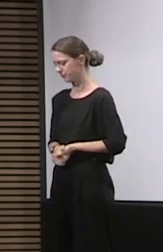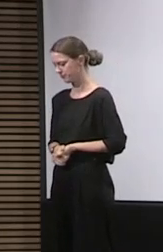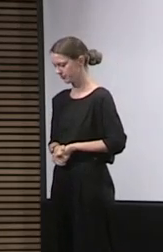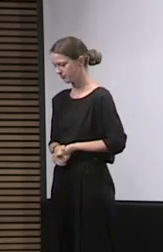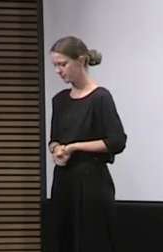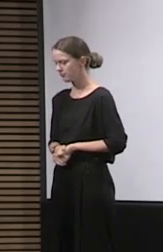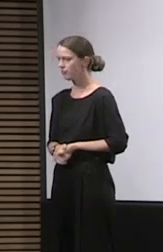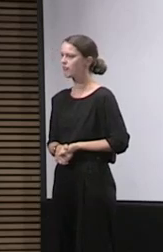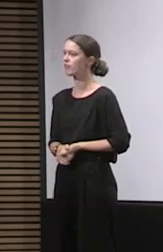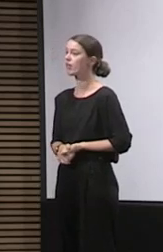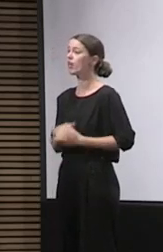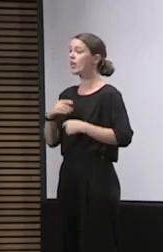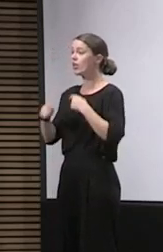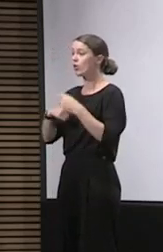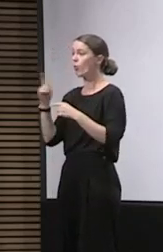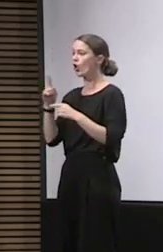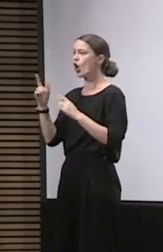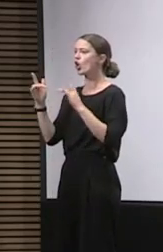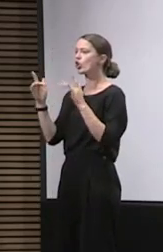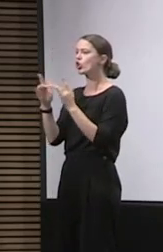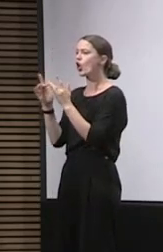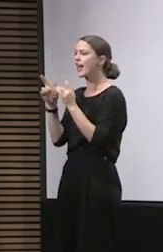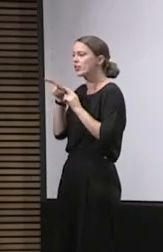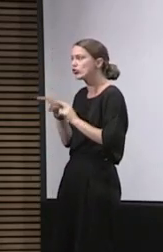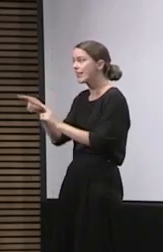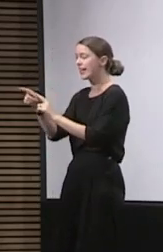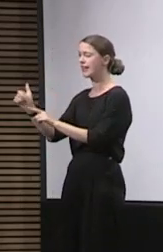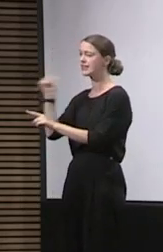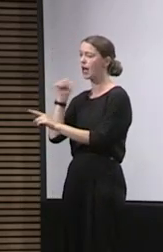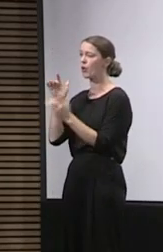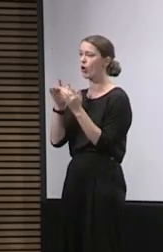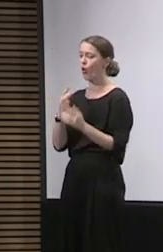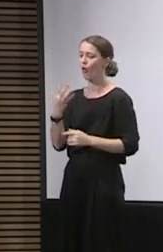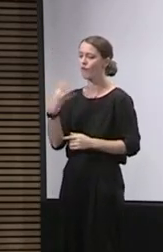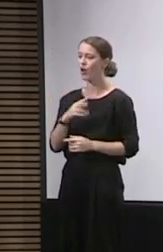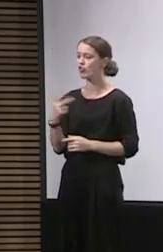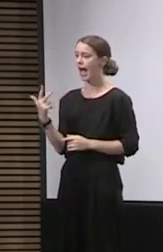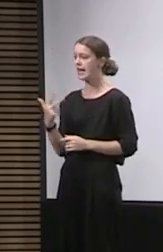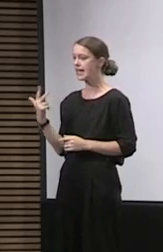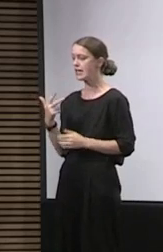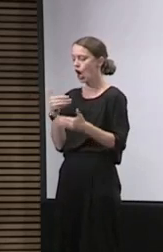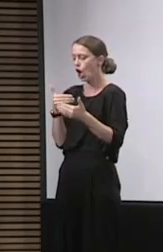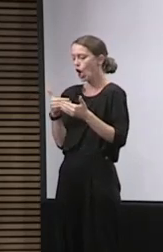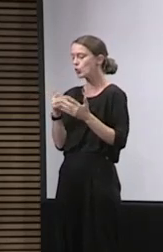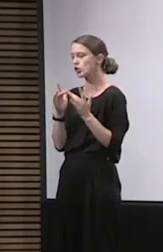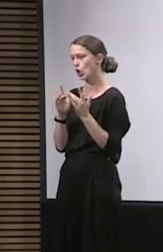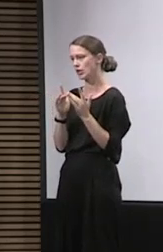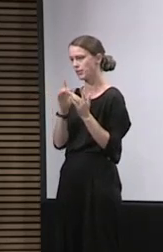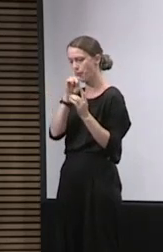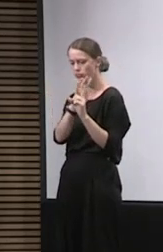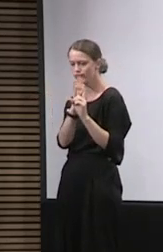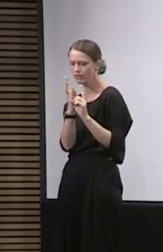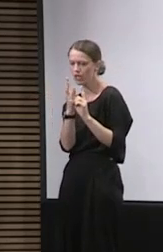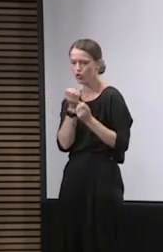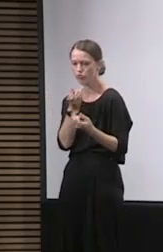Our contact tracing continues. Yesterday we were in contact with 418 close contacts to give